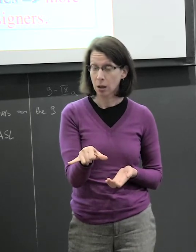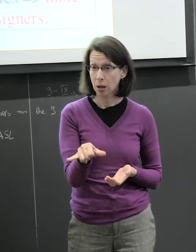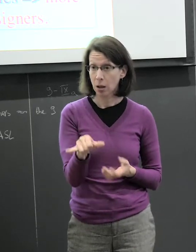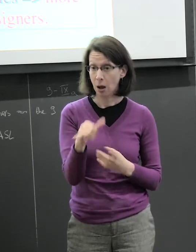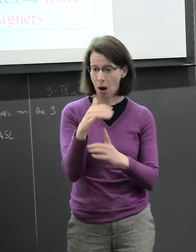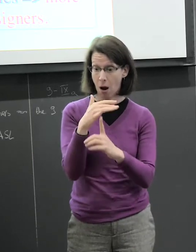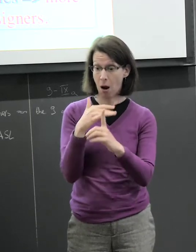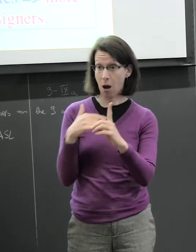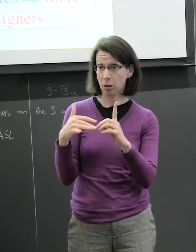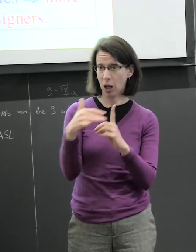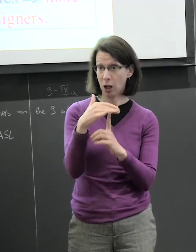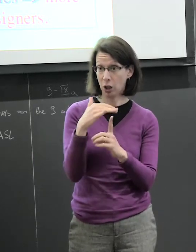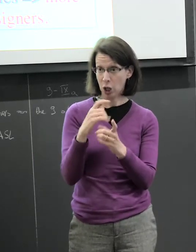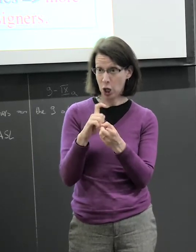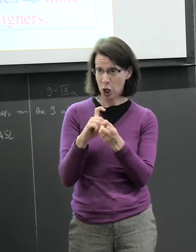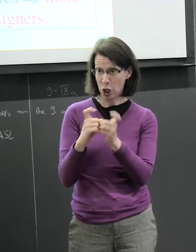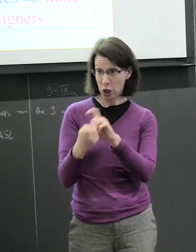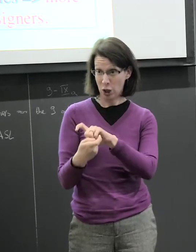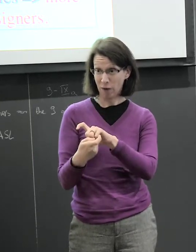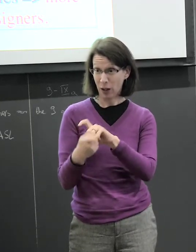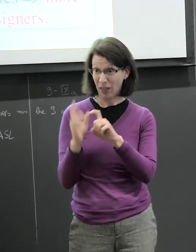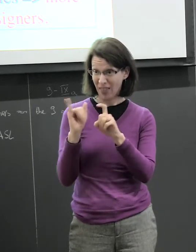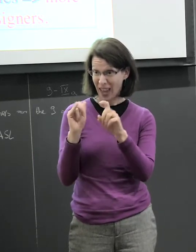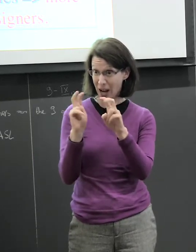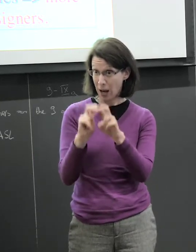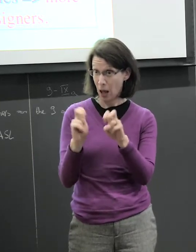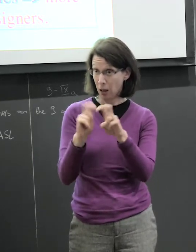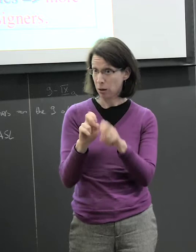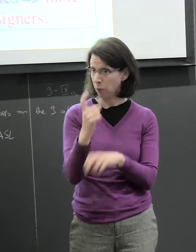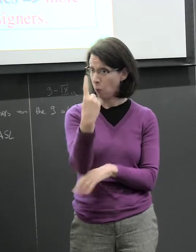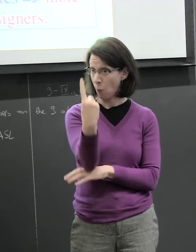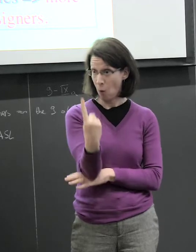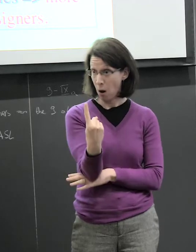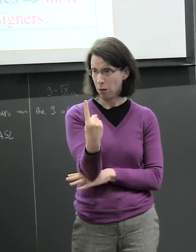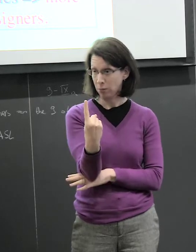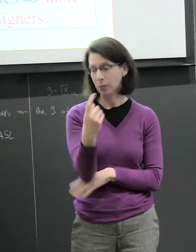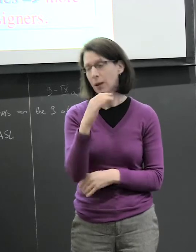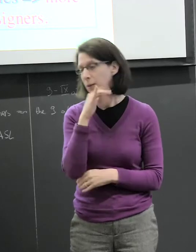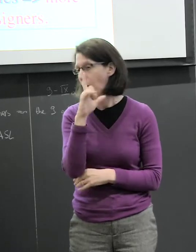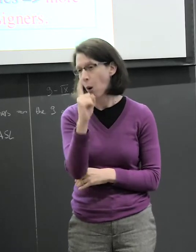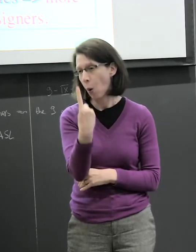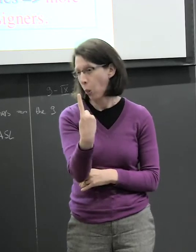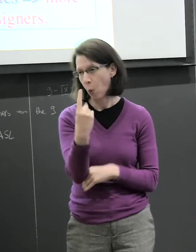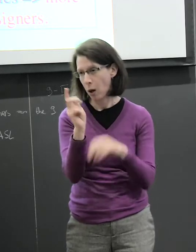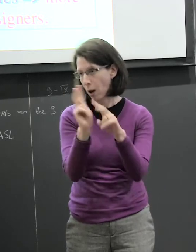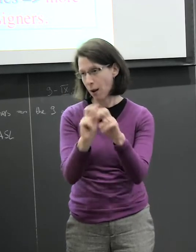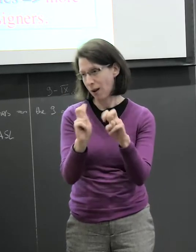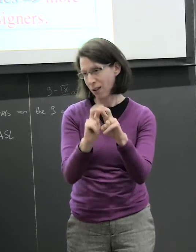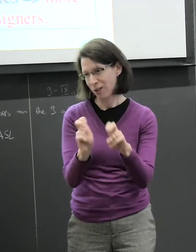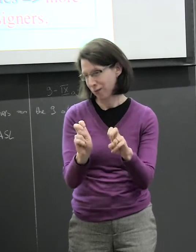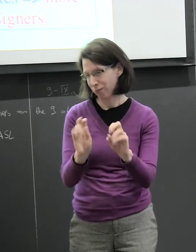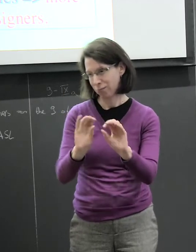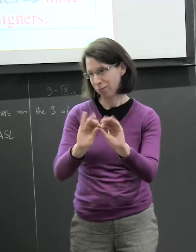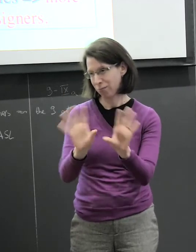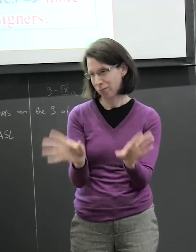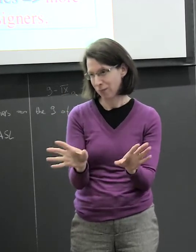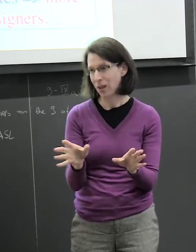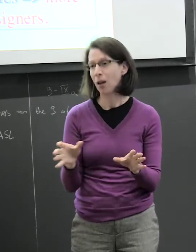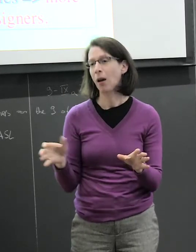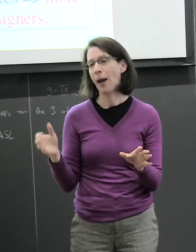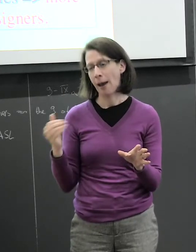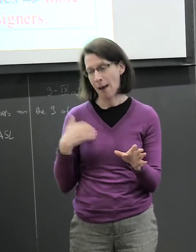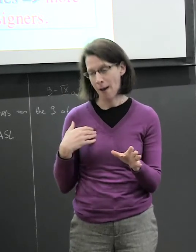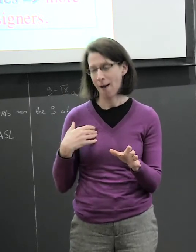context shifting analysis is the only game in town. Clearly, it's not the only game in town. And clearly, there's a very vibrant